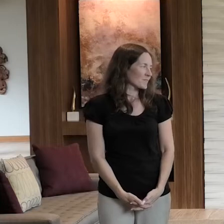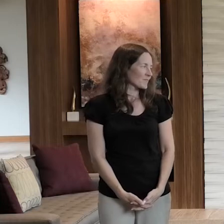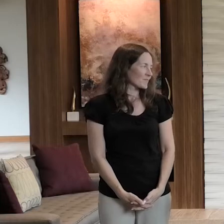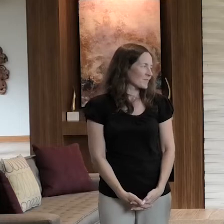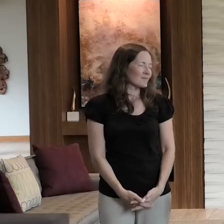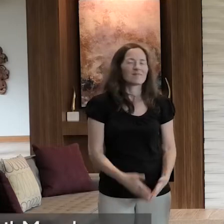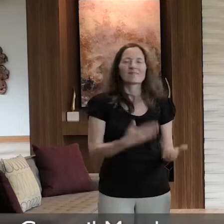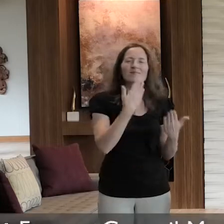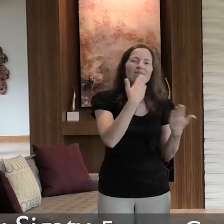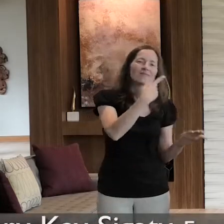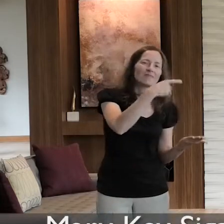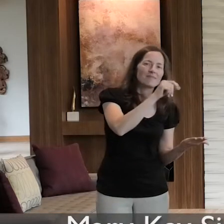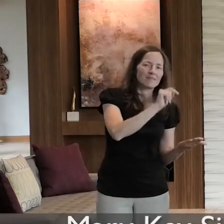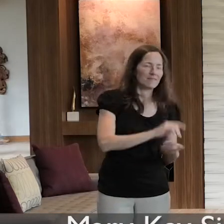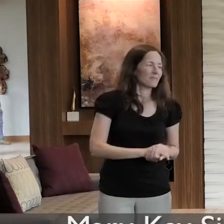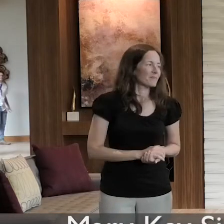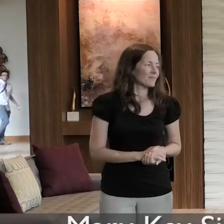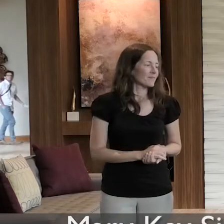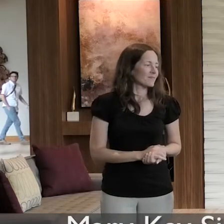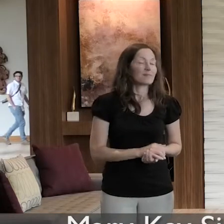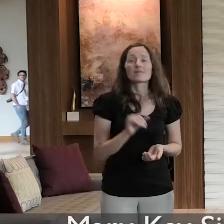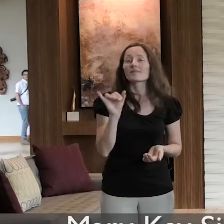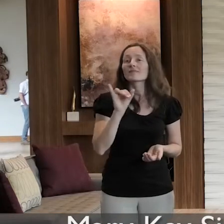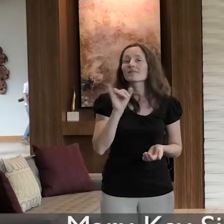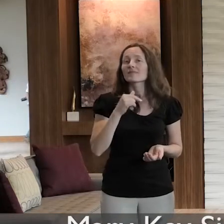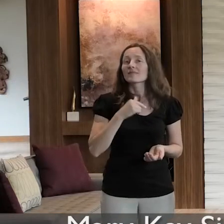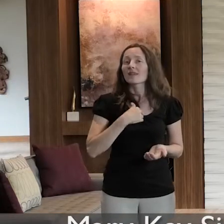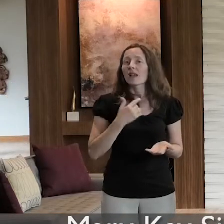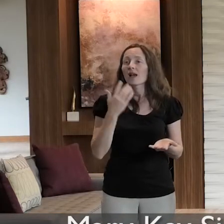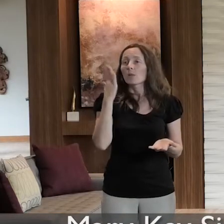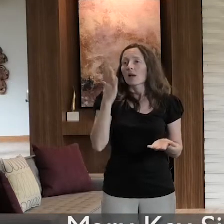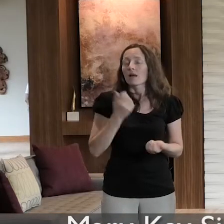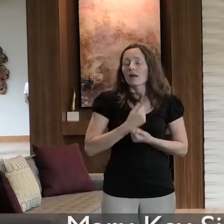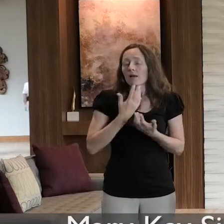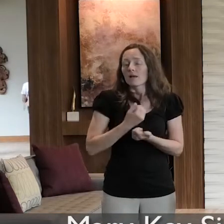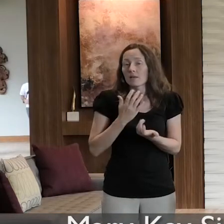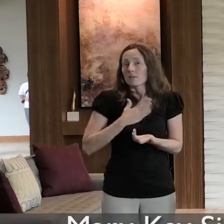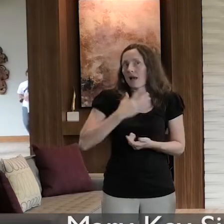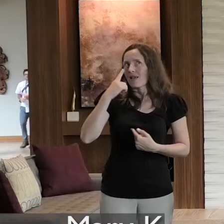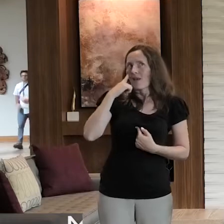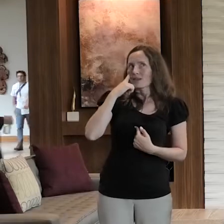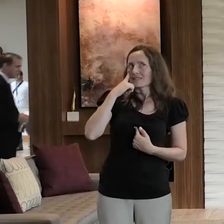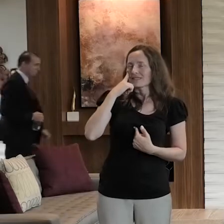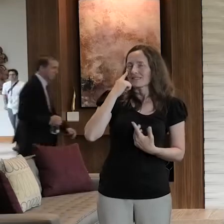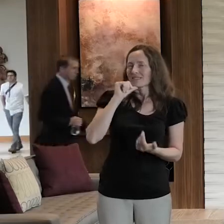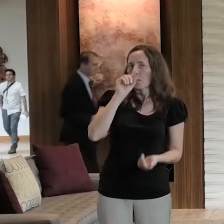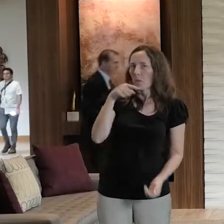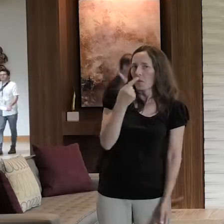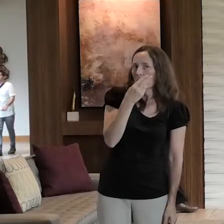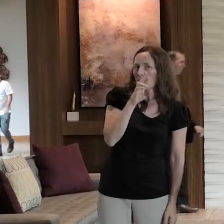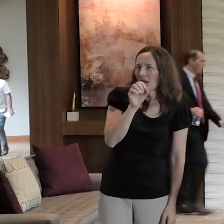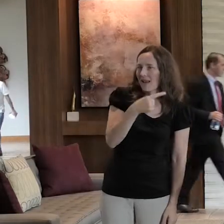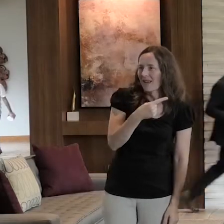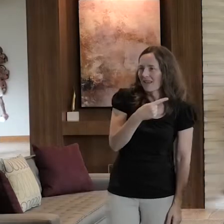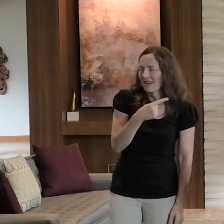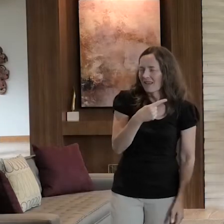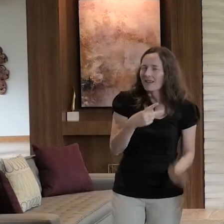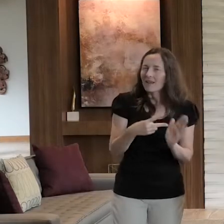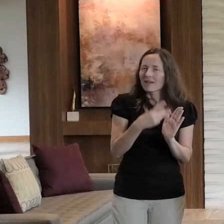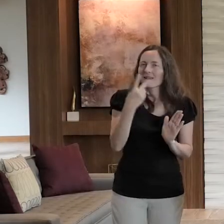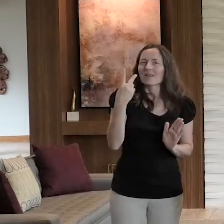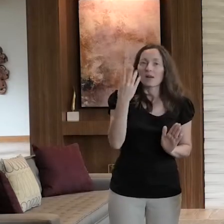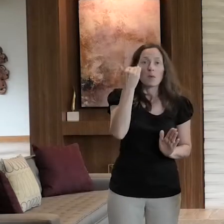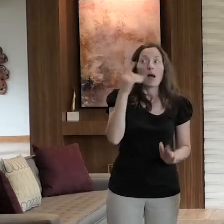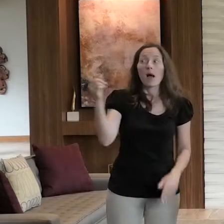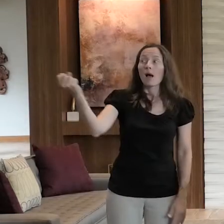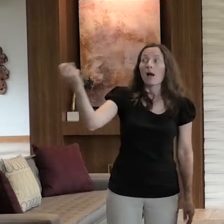Thank you, Pat. I'm also going to share some of my thoughts because it's a twofer, because he sent me